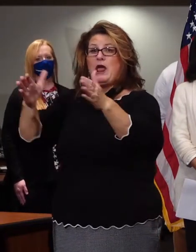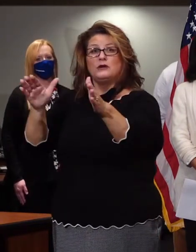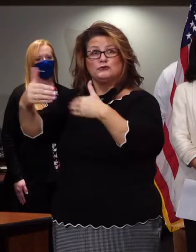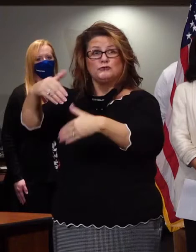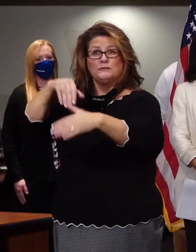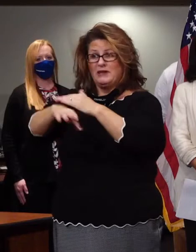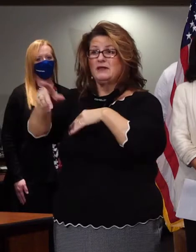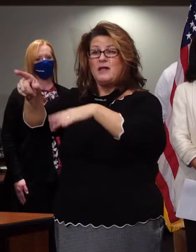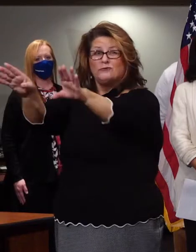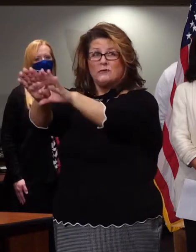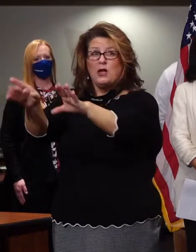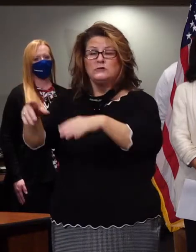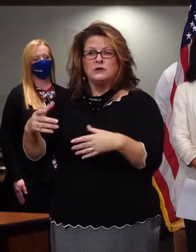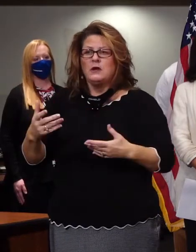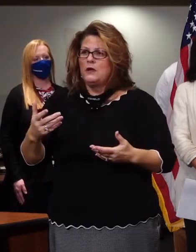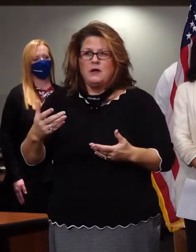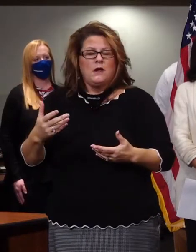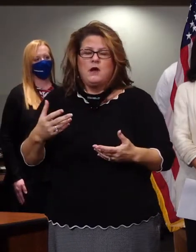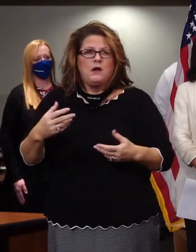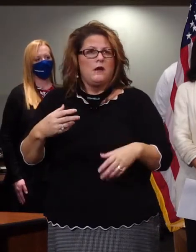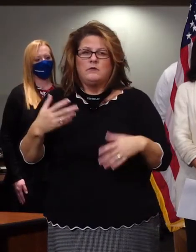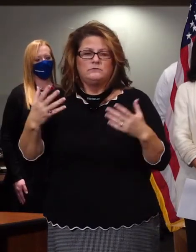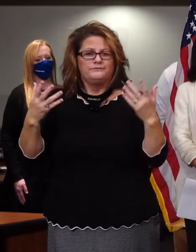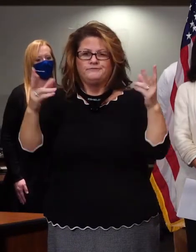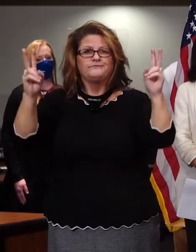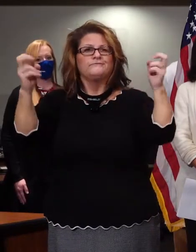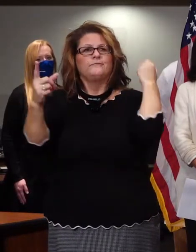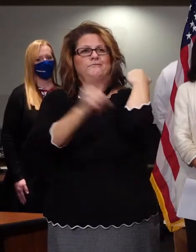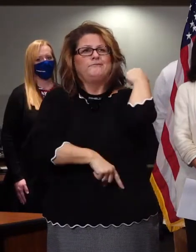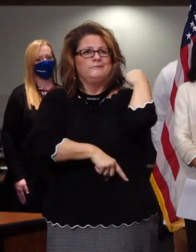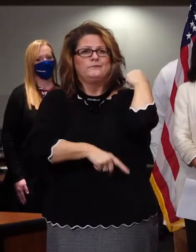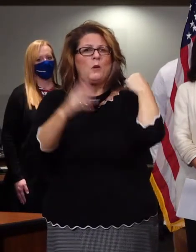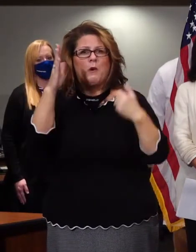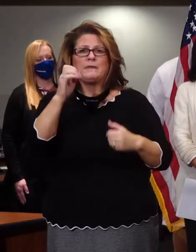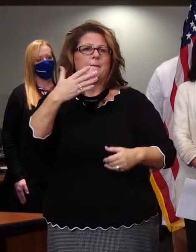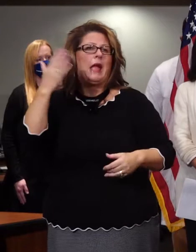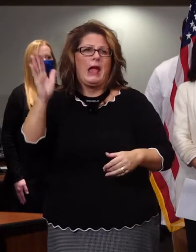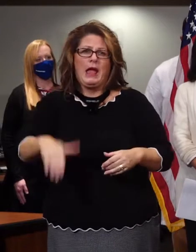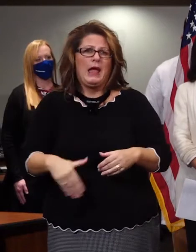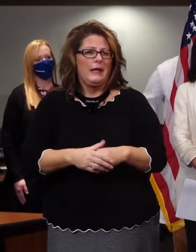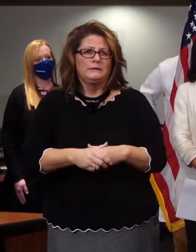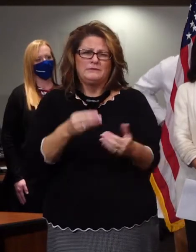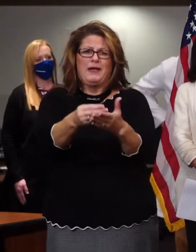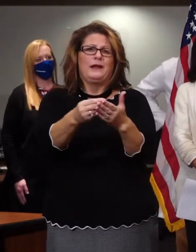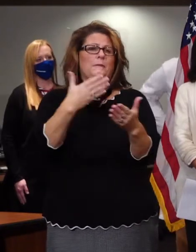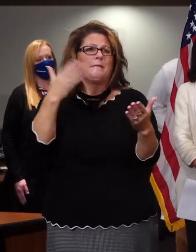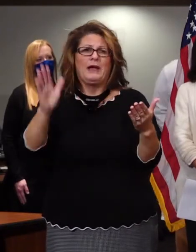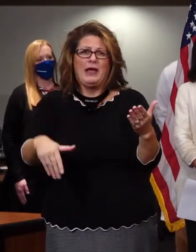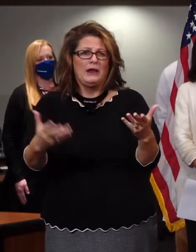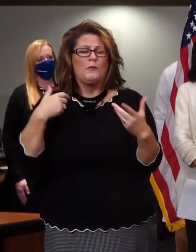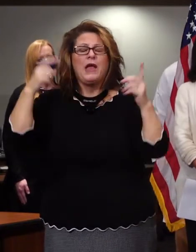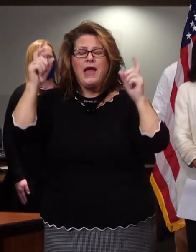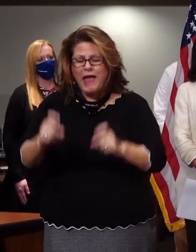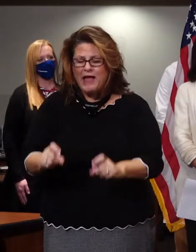we cannot afford that. We've got enormous competition, fierce competition, economic. We've got to educate our people for